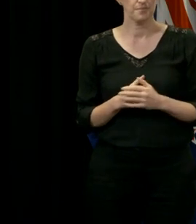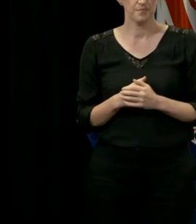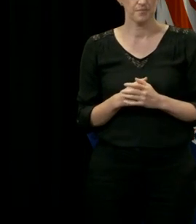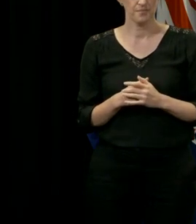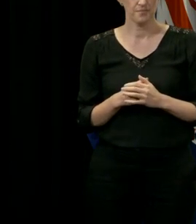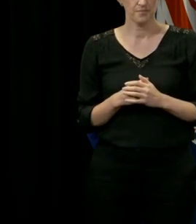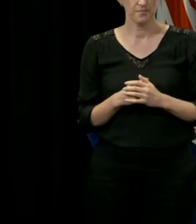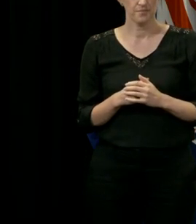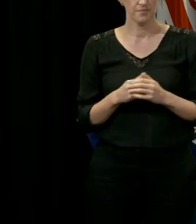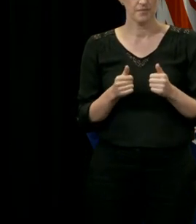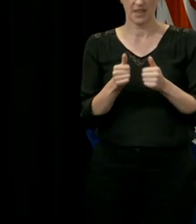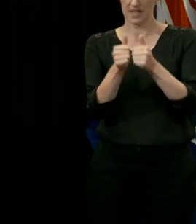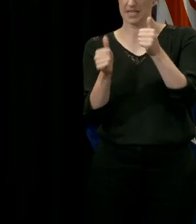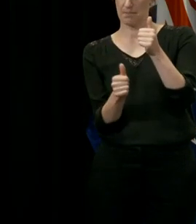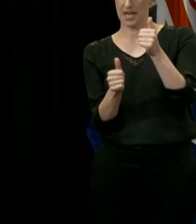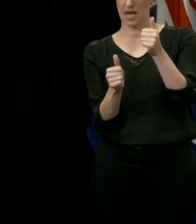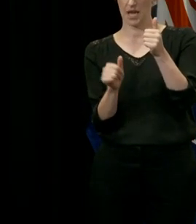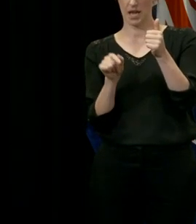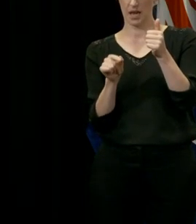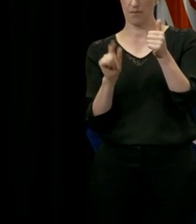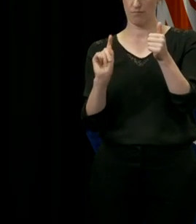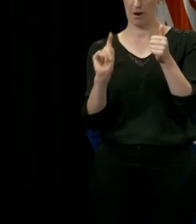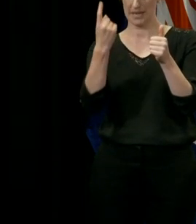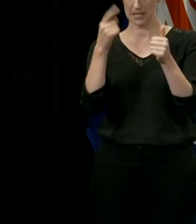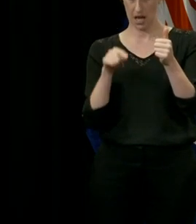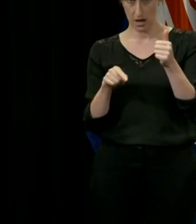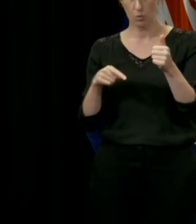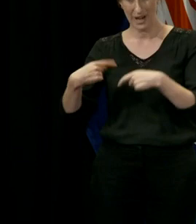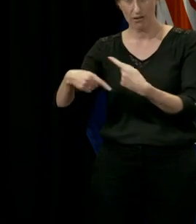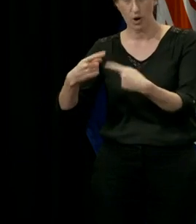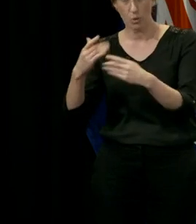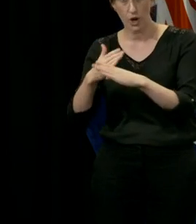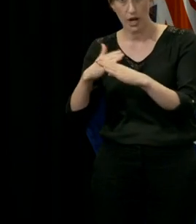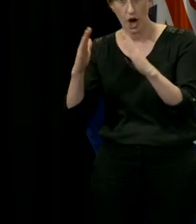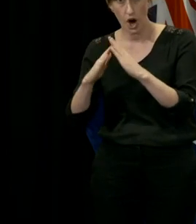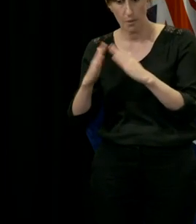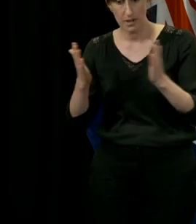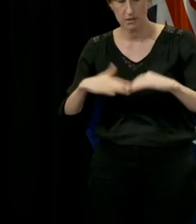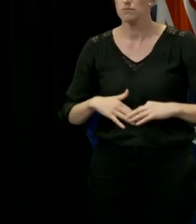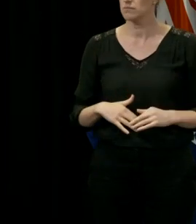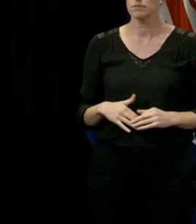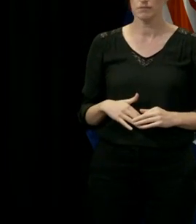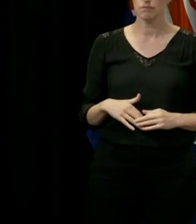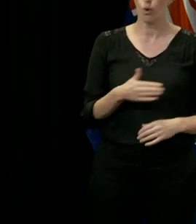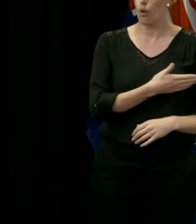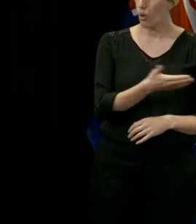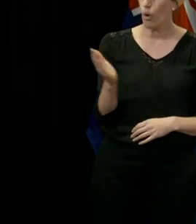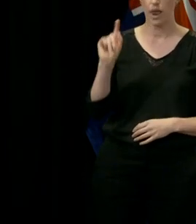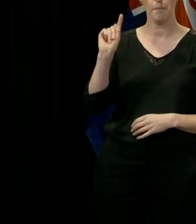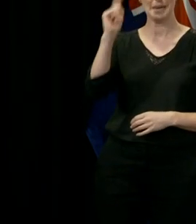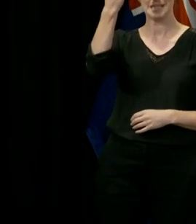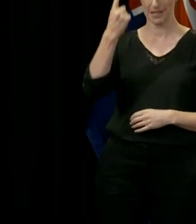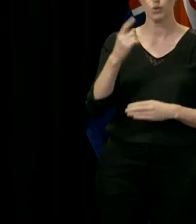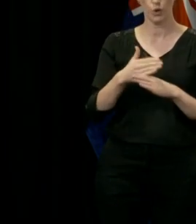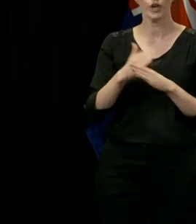to working from home over the level 4 restrictions? That's actually what all of our ministers are doing. There's